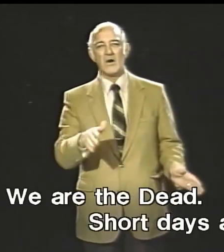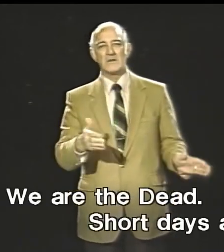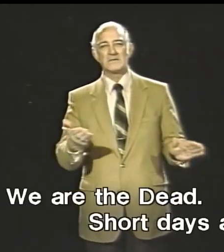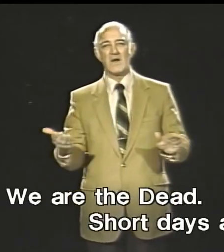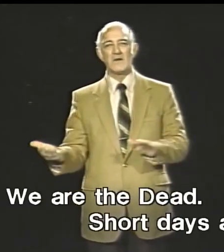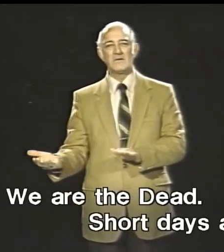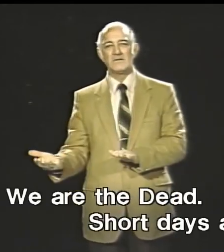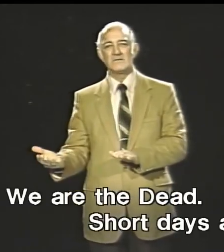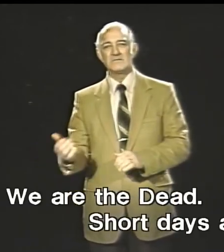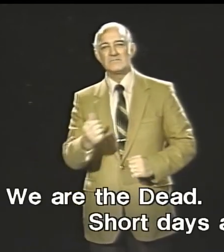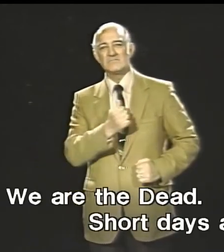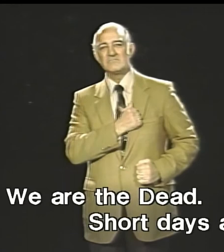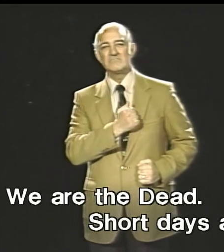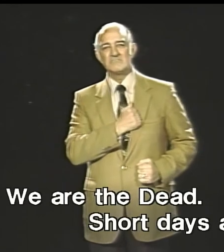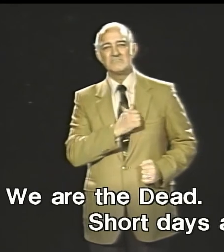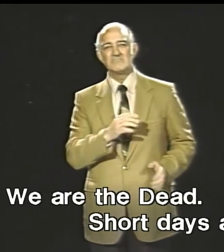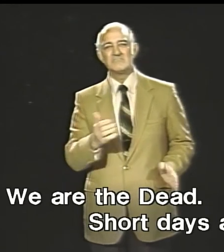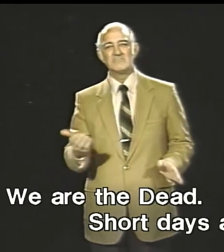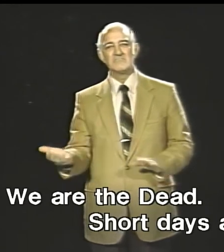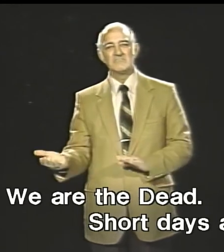We are the dead.